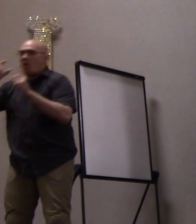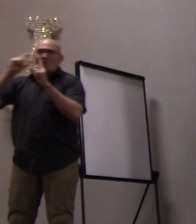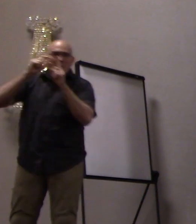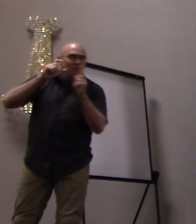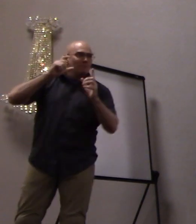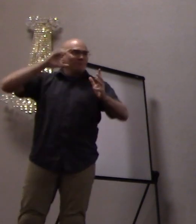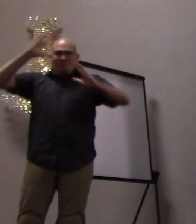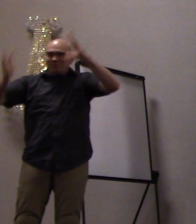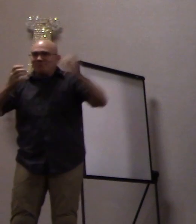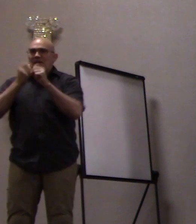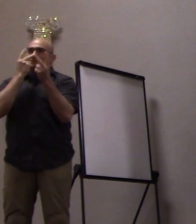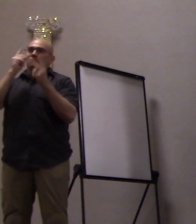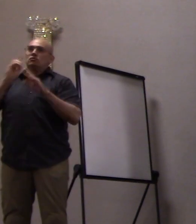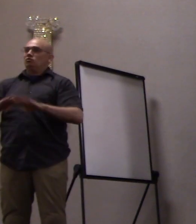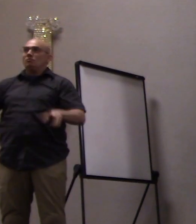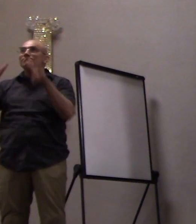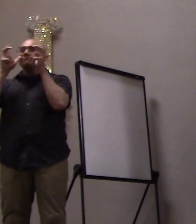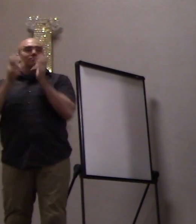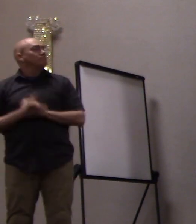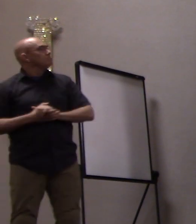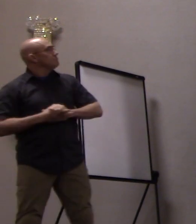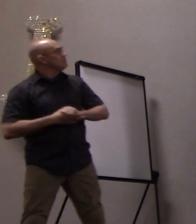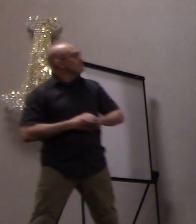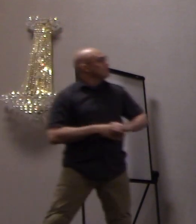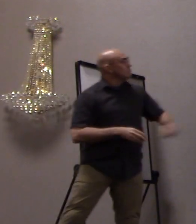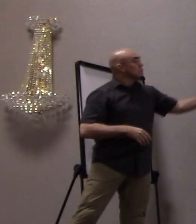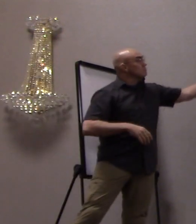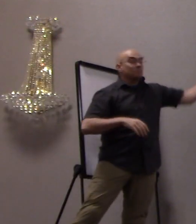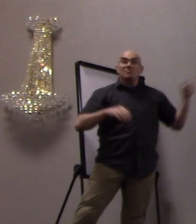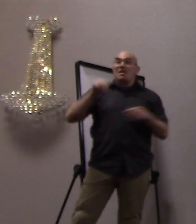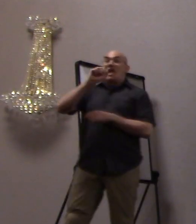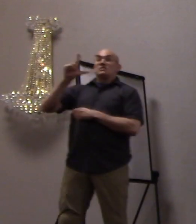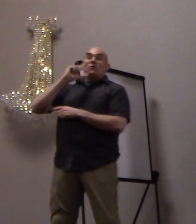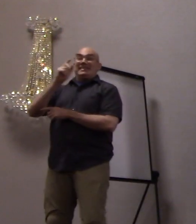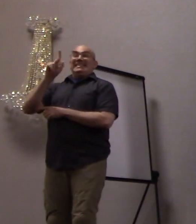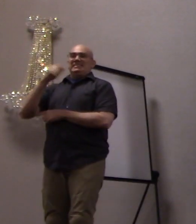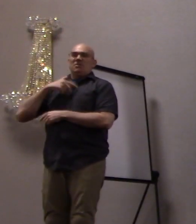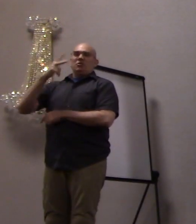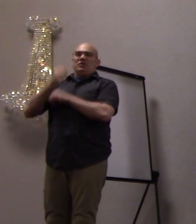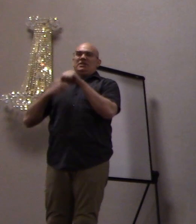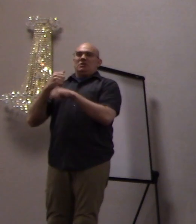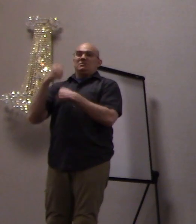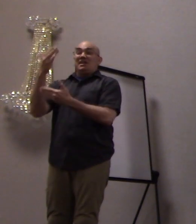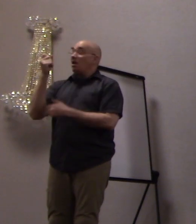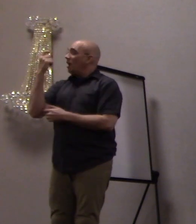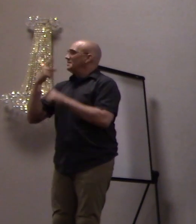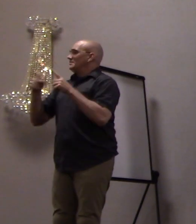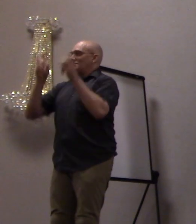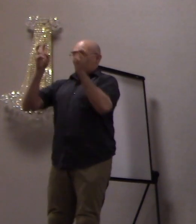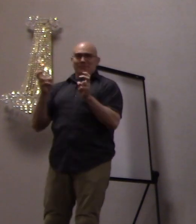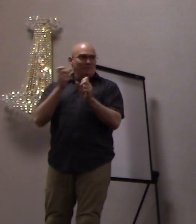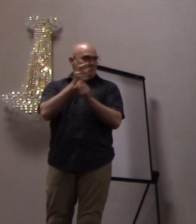engage children in terminology and visually for children. ASL for Geeks, this is my 3rd